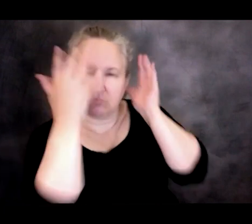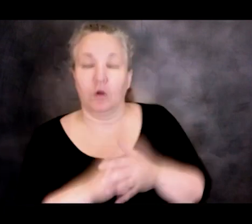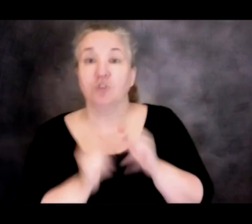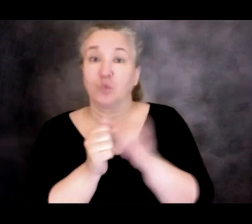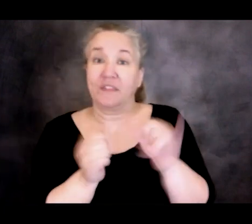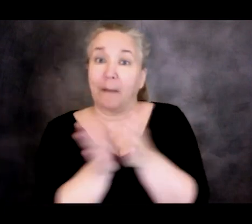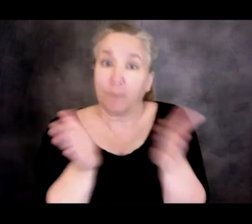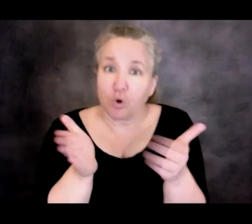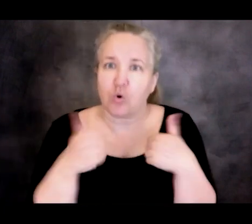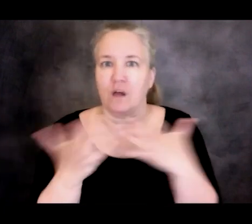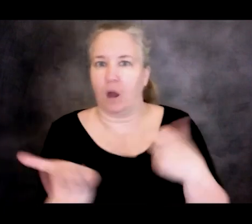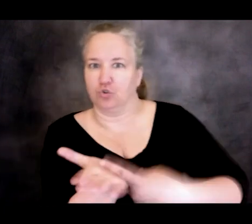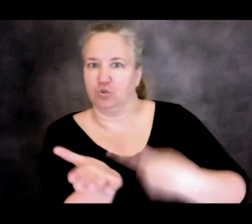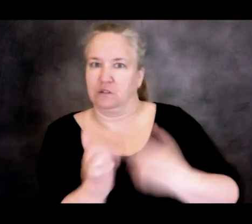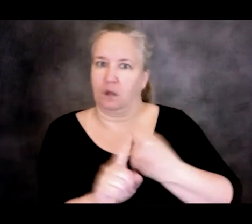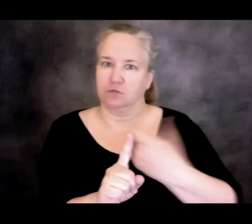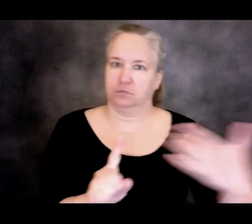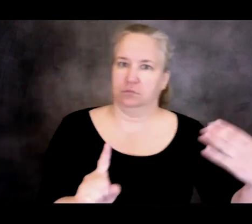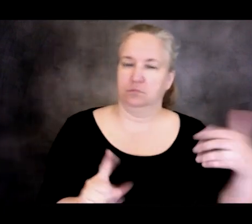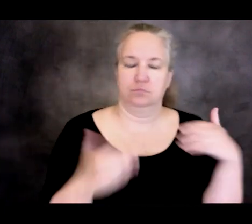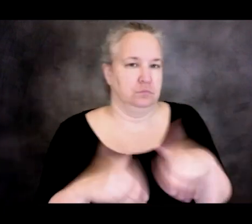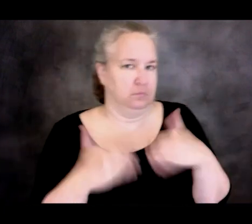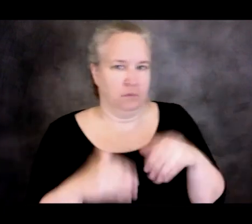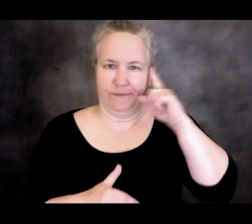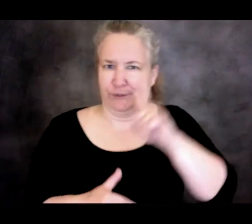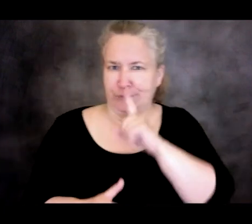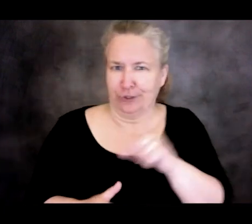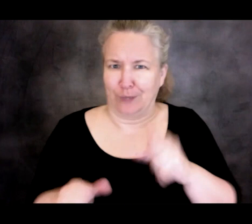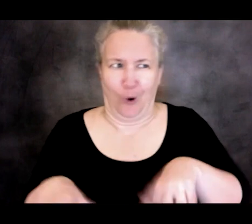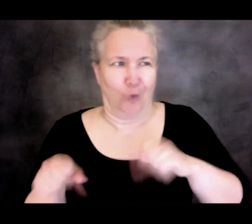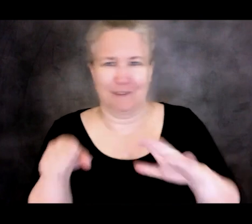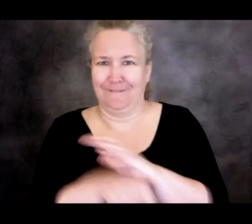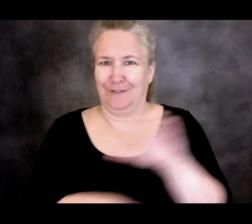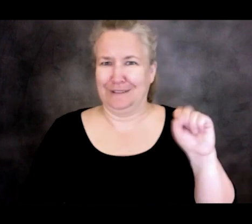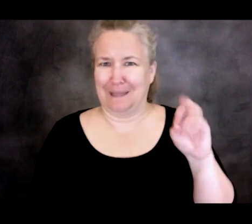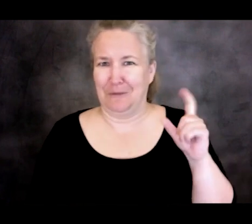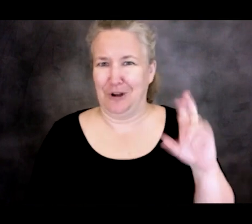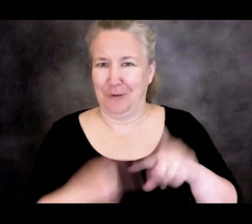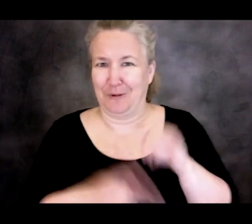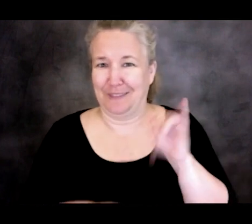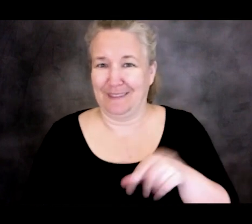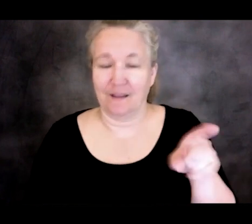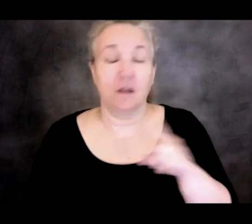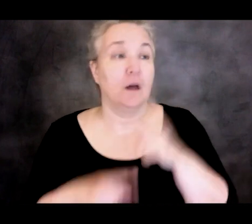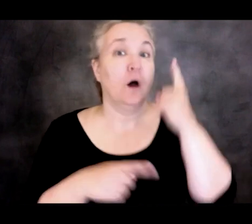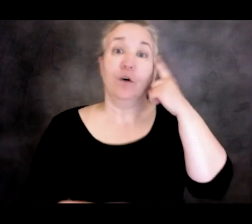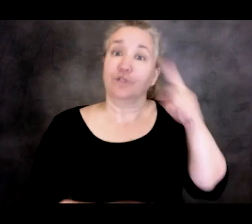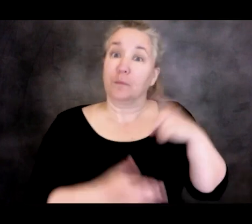and you know, I'm sure that we could have whole seminars on this. But what was especially useful for